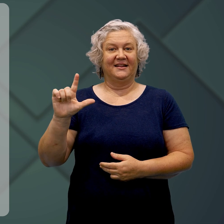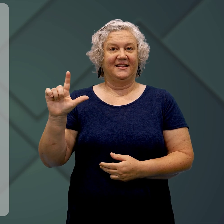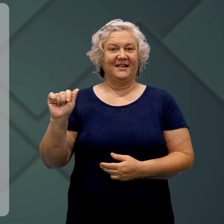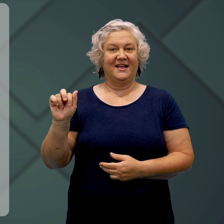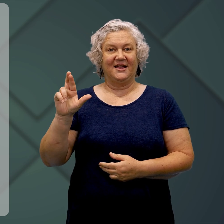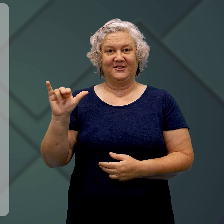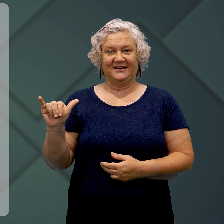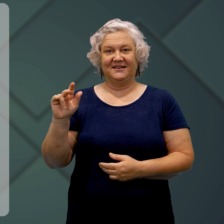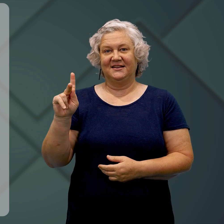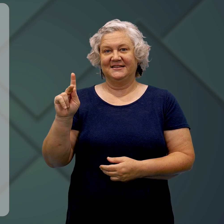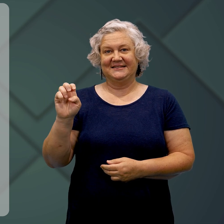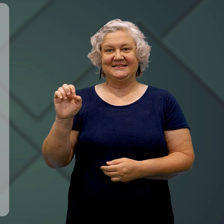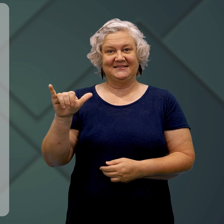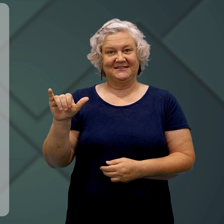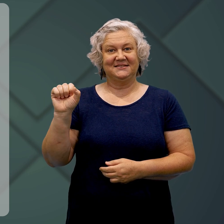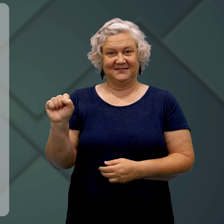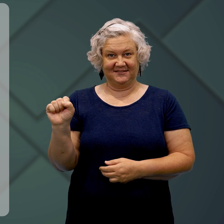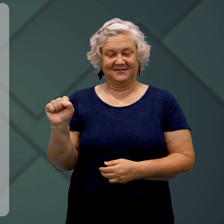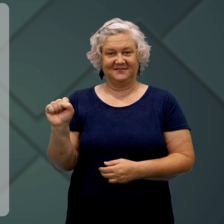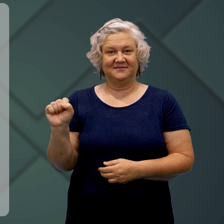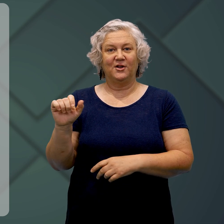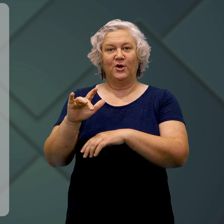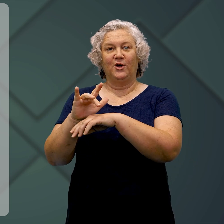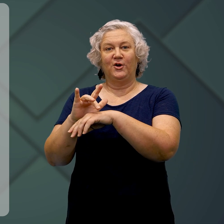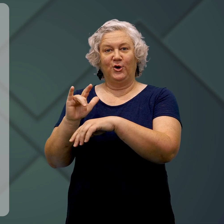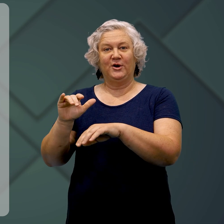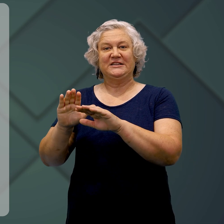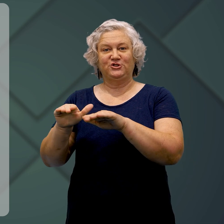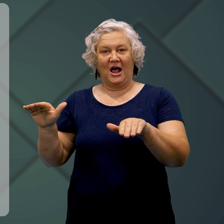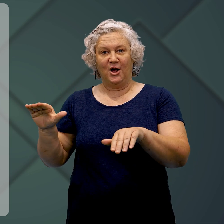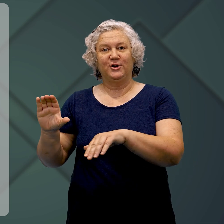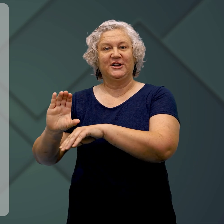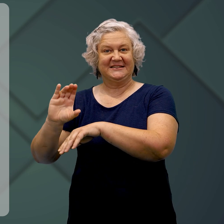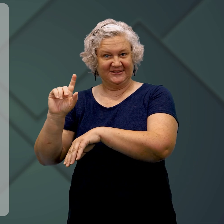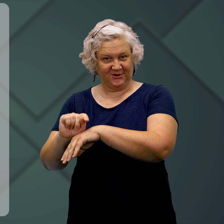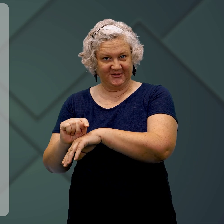And Hillary Keys, the Early Childhood Consultant.